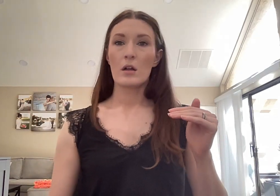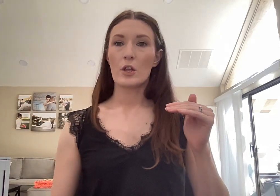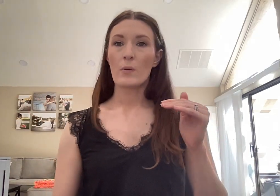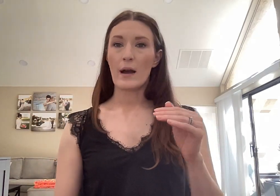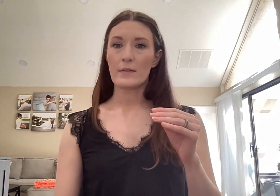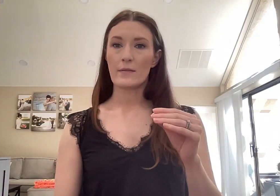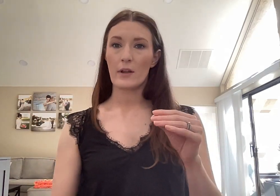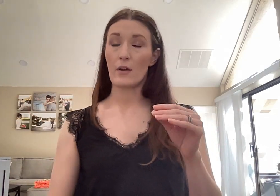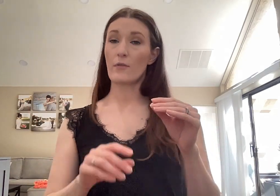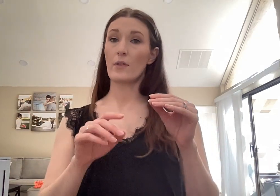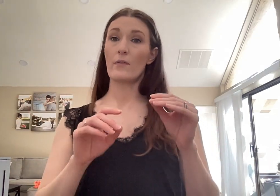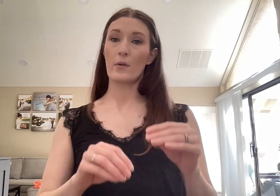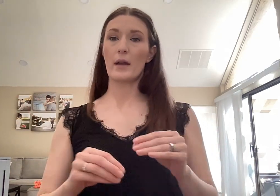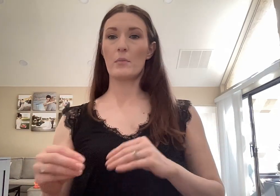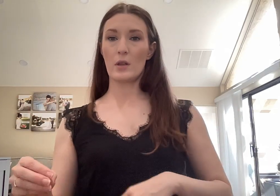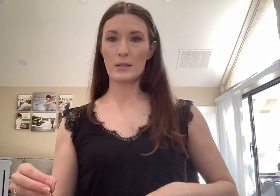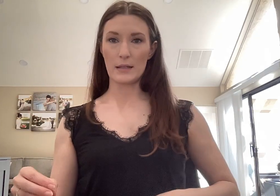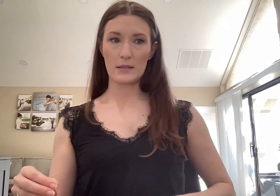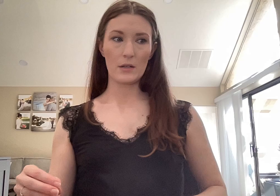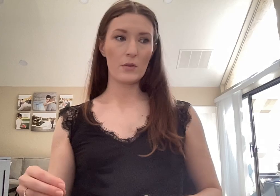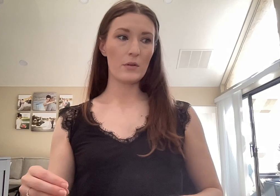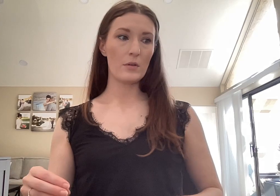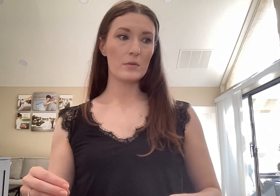You have to figure out for the vocab or the signs that you use,